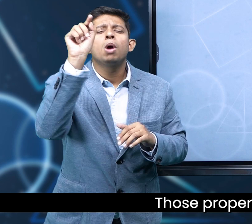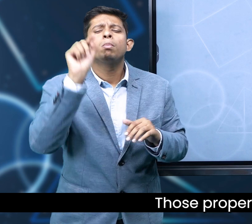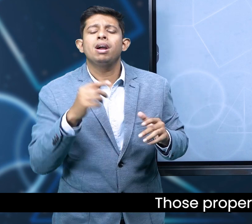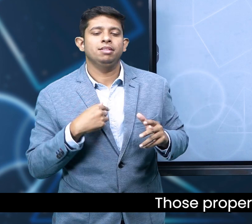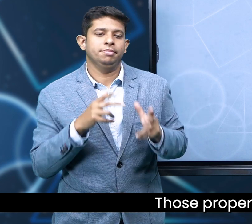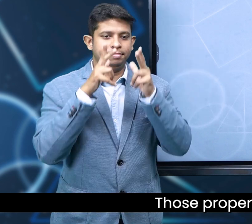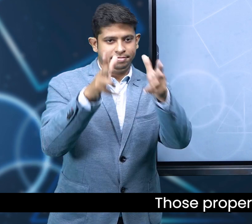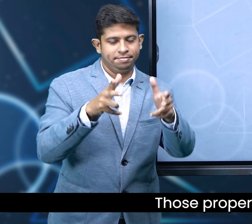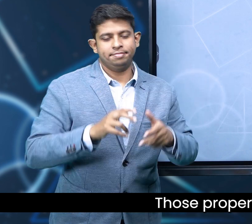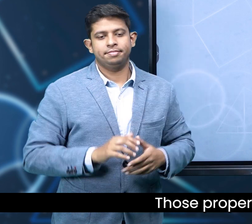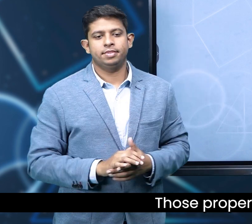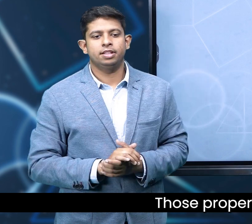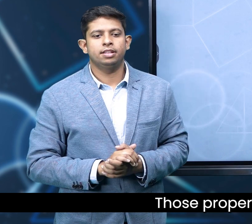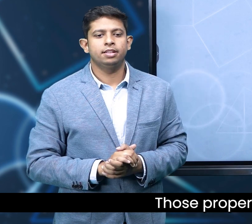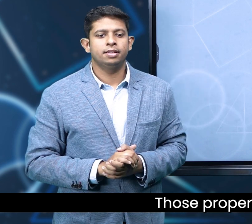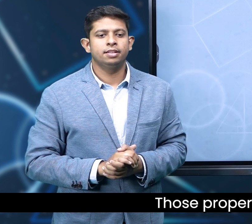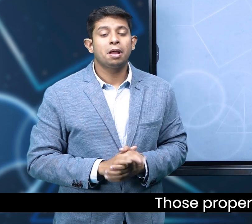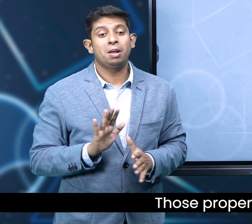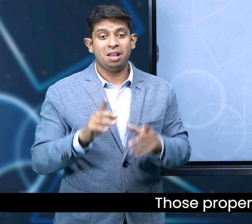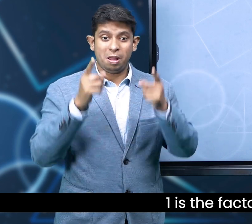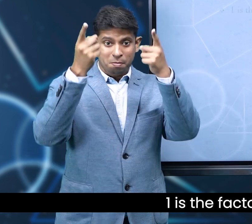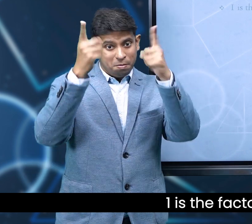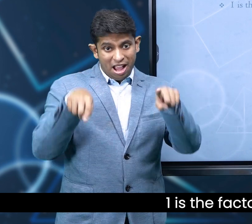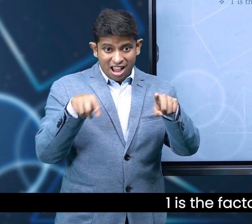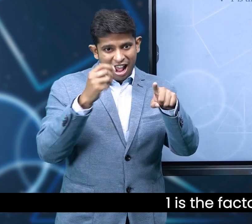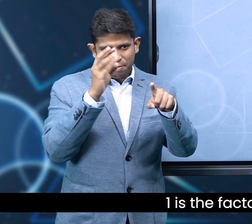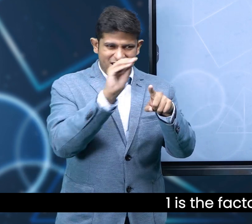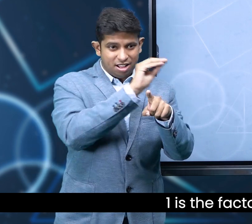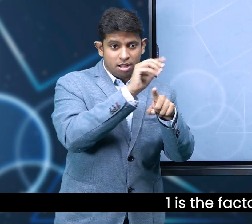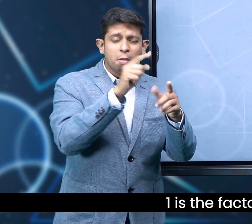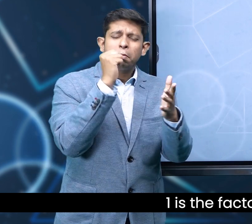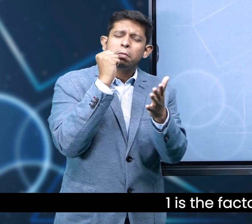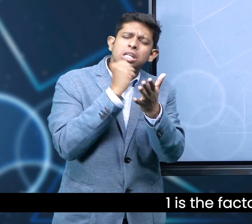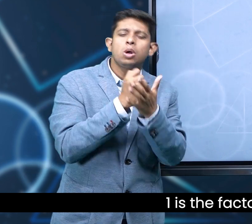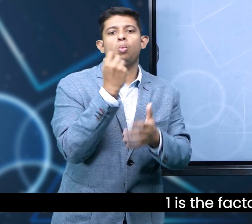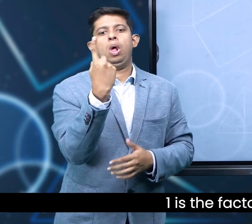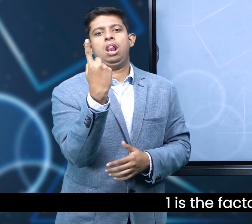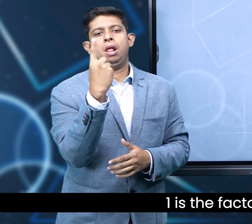Those properties are listed below. 1 is the factor of every number.